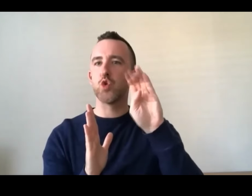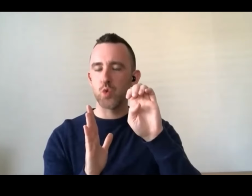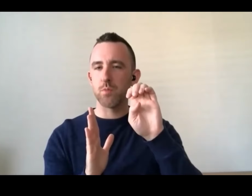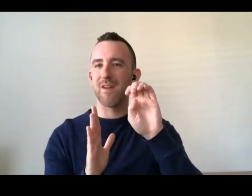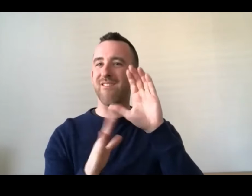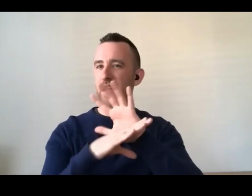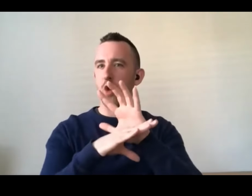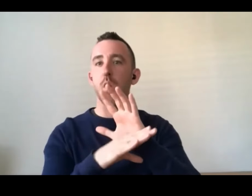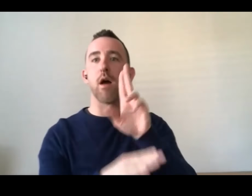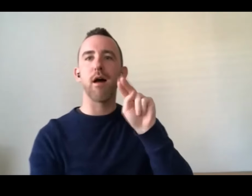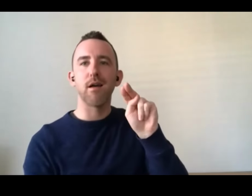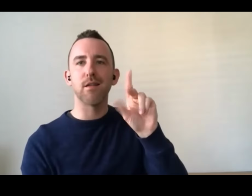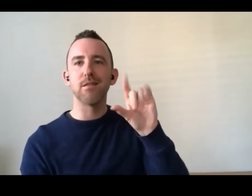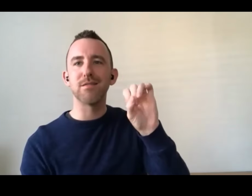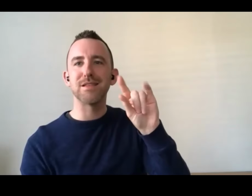And that's pretty much how you do that.